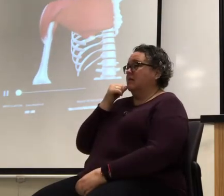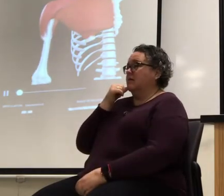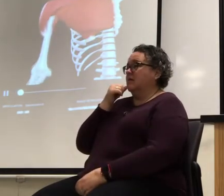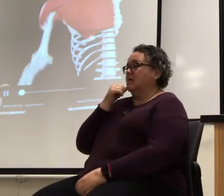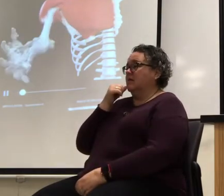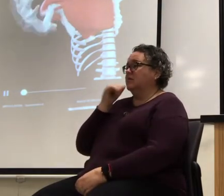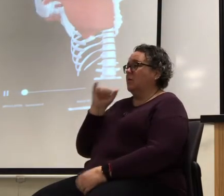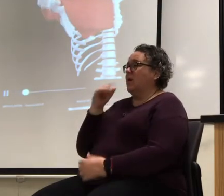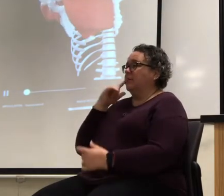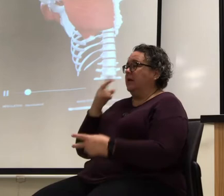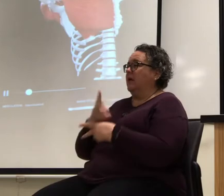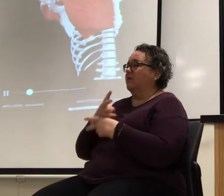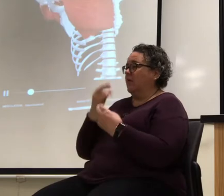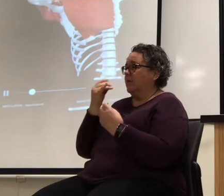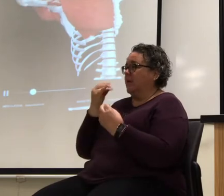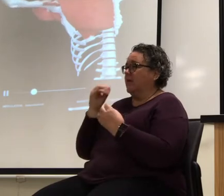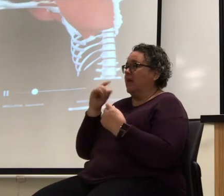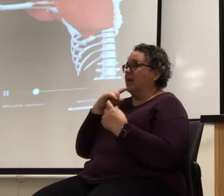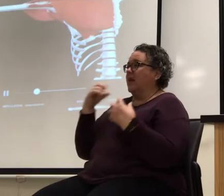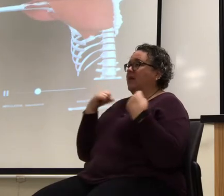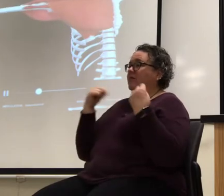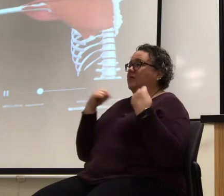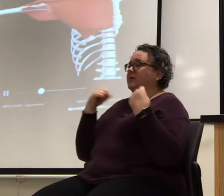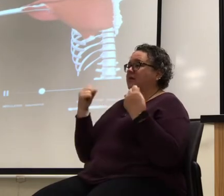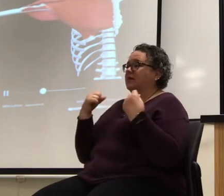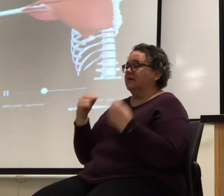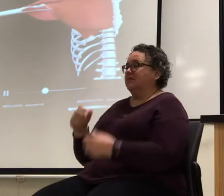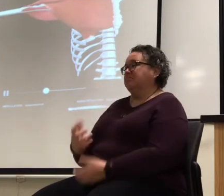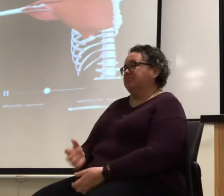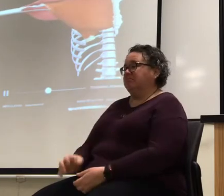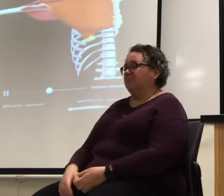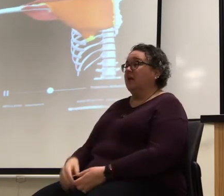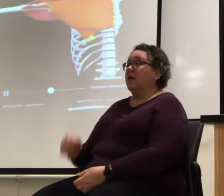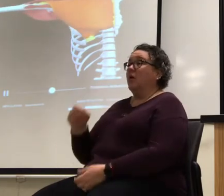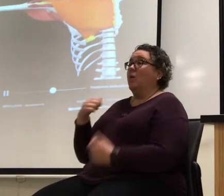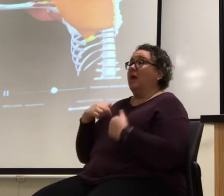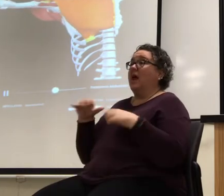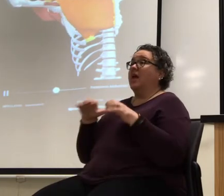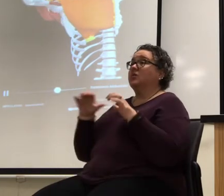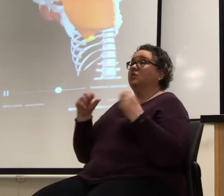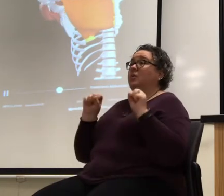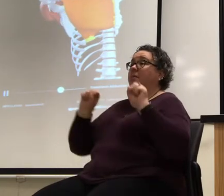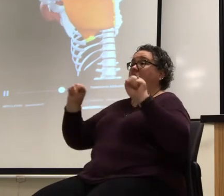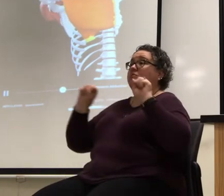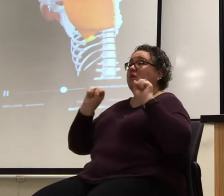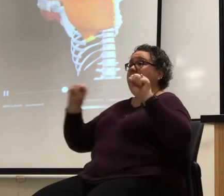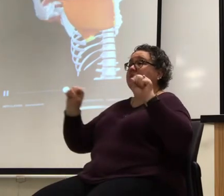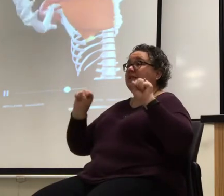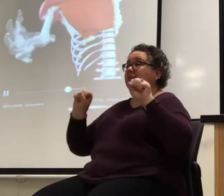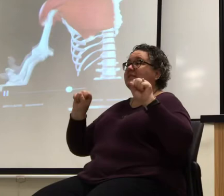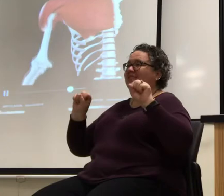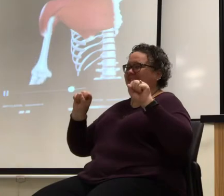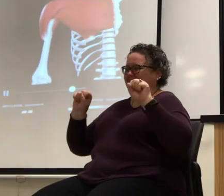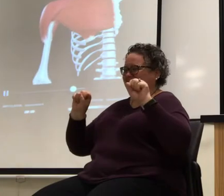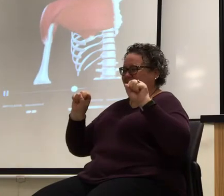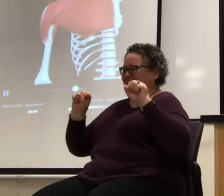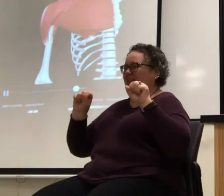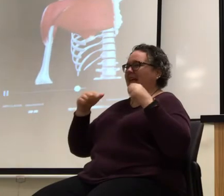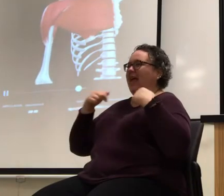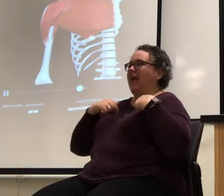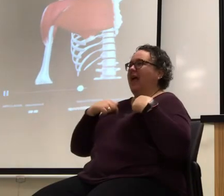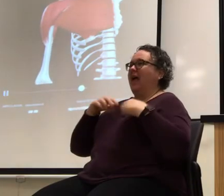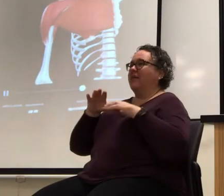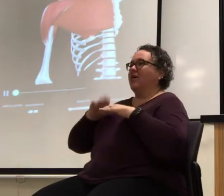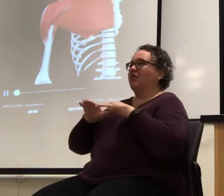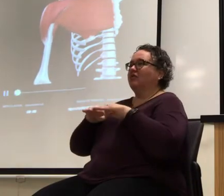So you want to think about that if you're lifting weights and you have a spotter. When I do bench presses, I do it on the ground. That keeps my scapula on the ground, and I can't